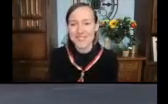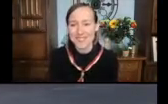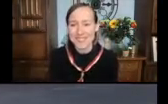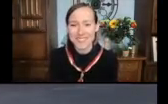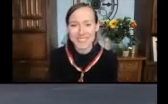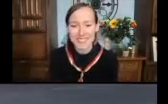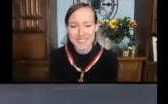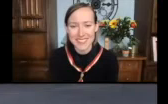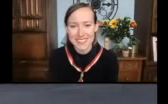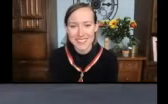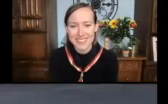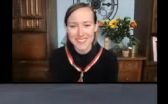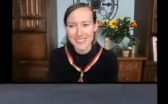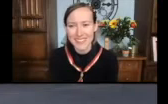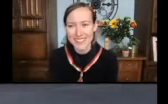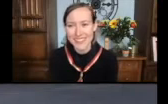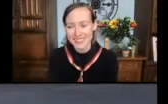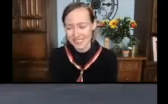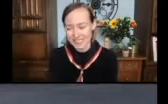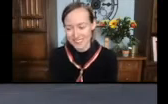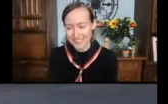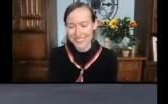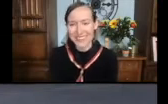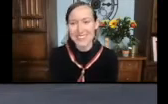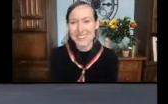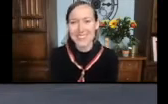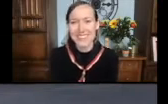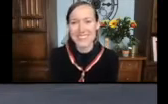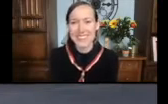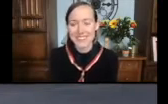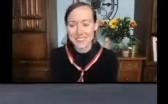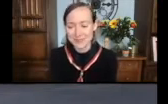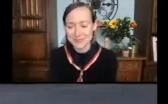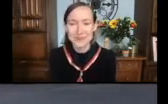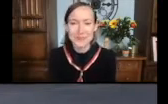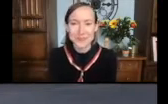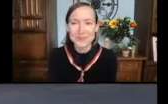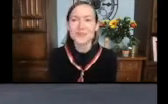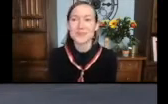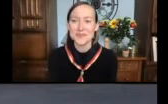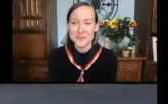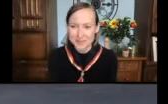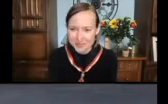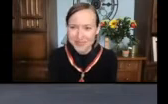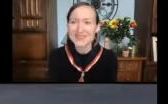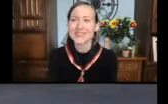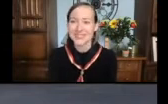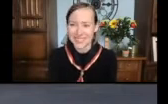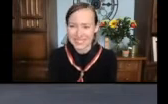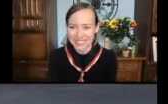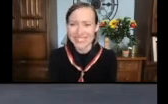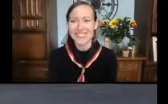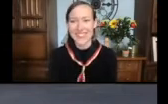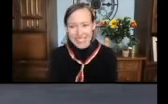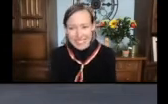oh, the guys are already typing away, Jessica. So somebody is saying excited. We've got happy. Yeah,